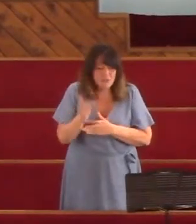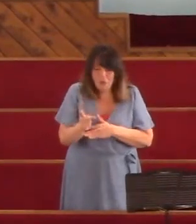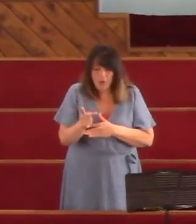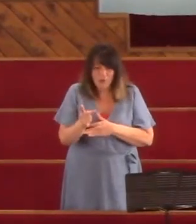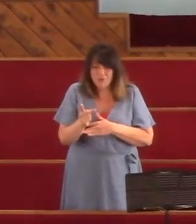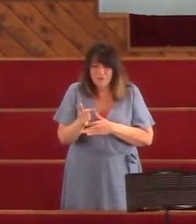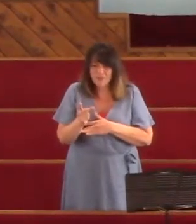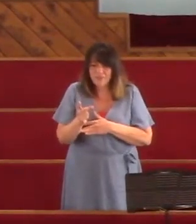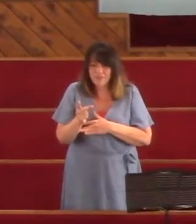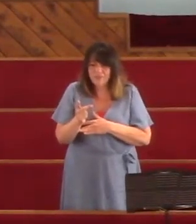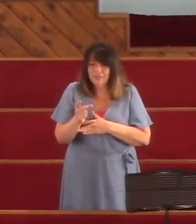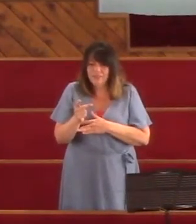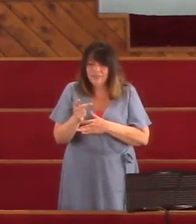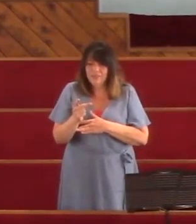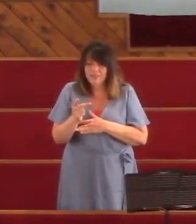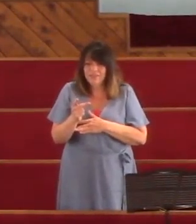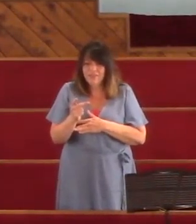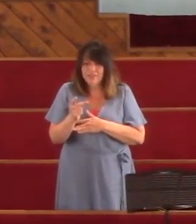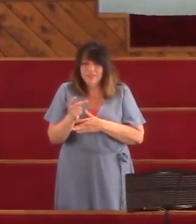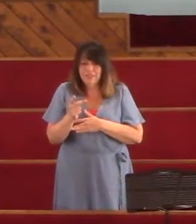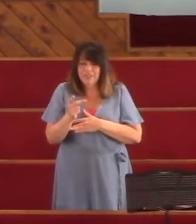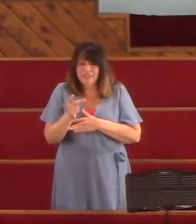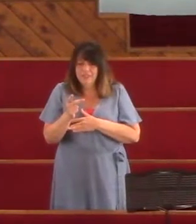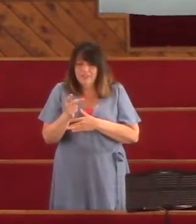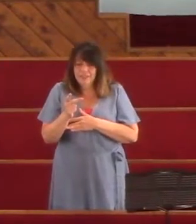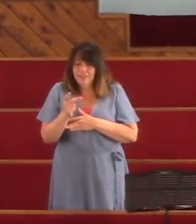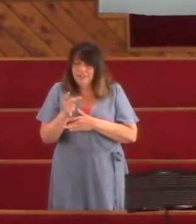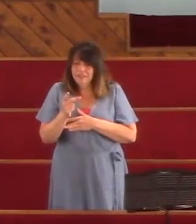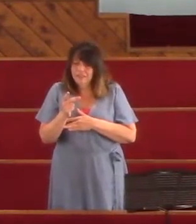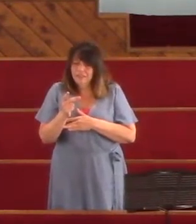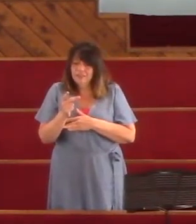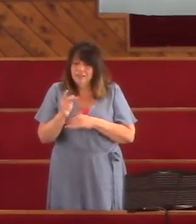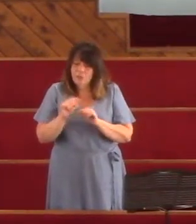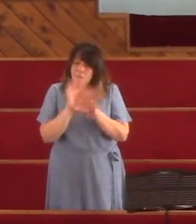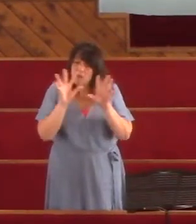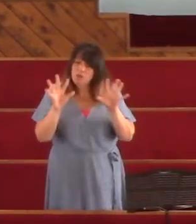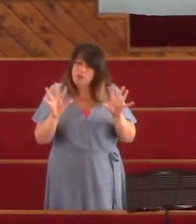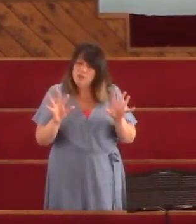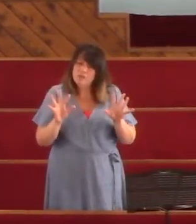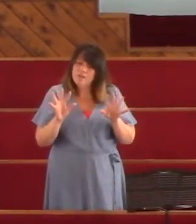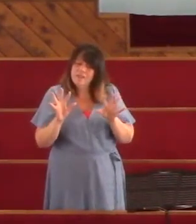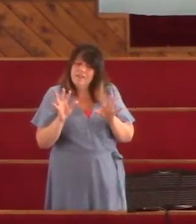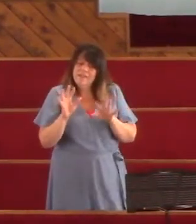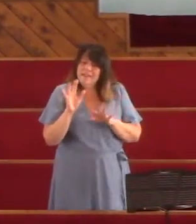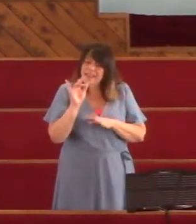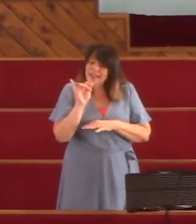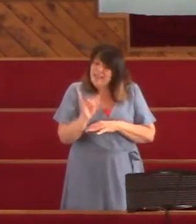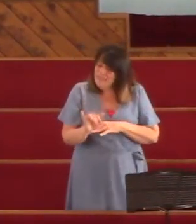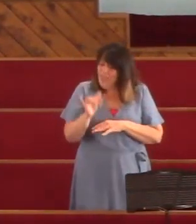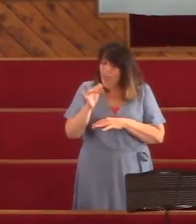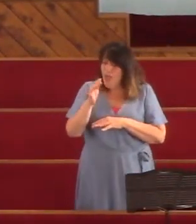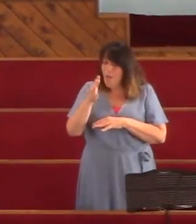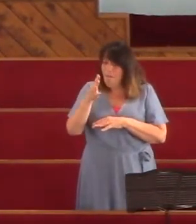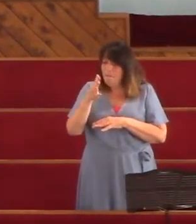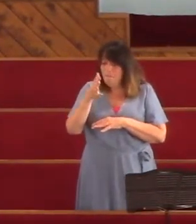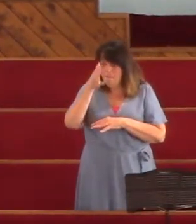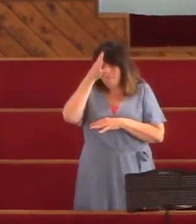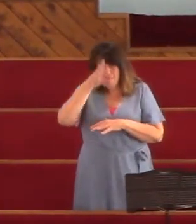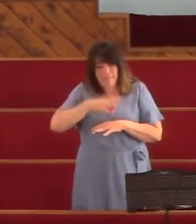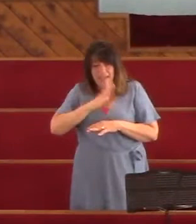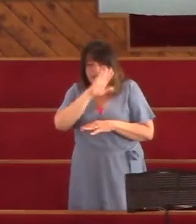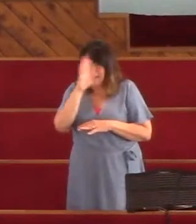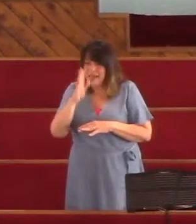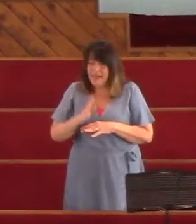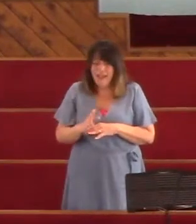a man that was without speech. And my friend, yet Jesus put speech in his mouth. And my